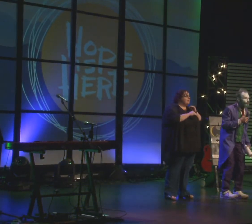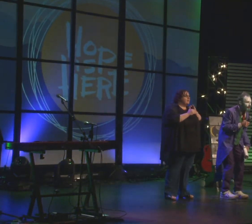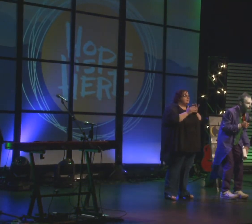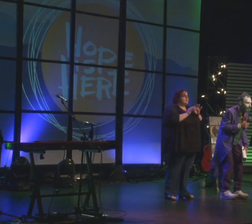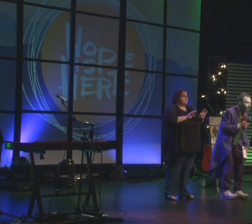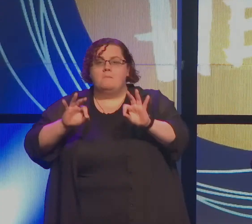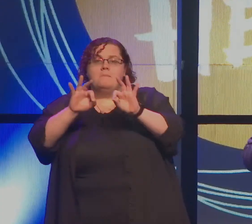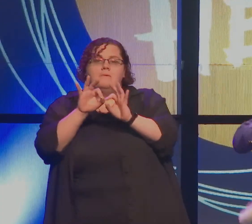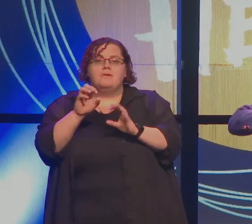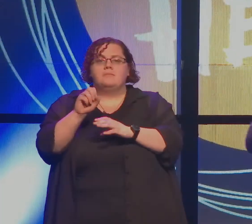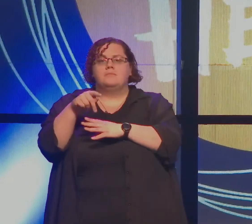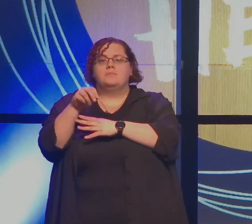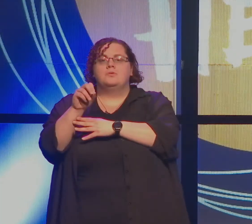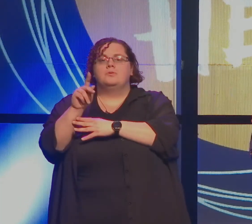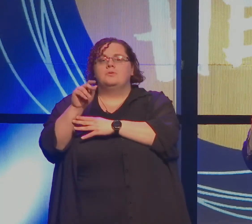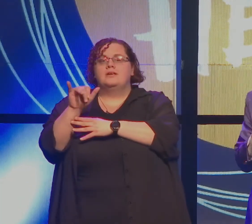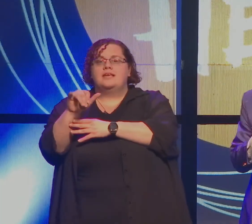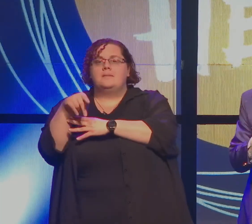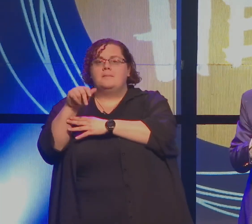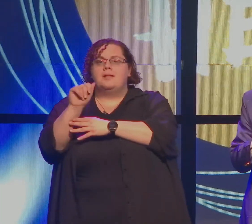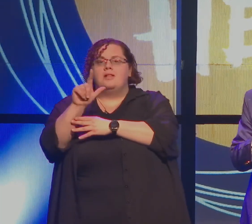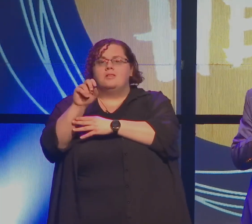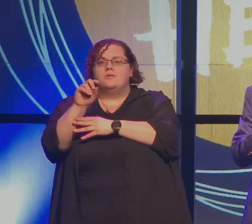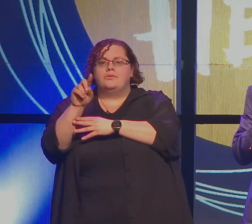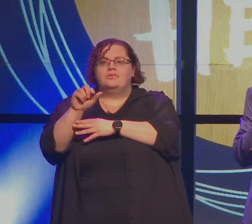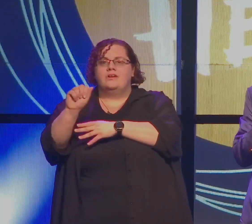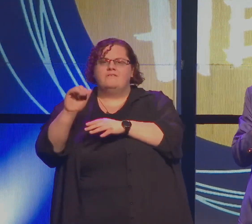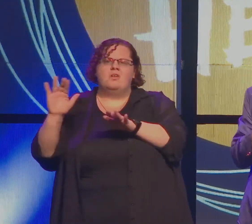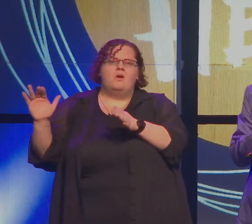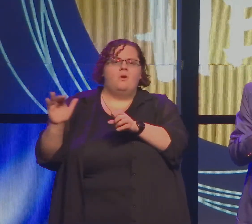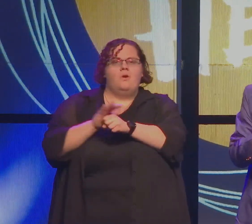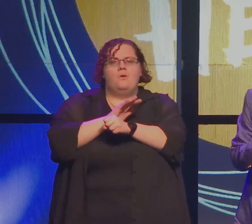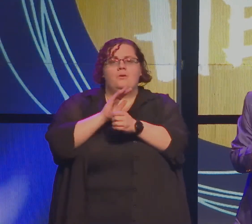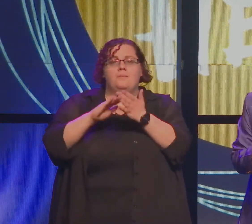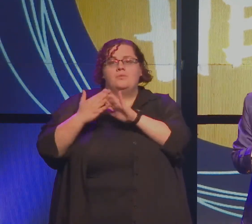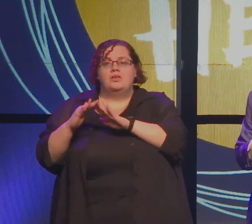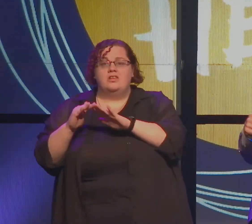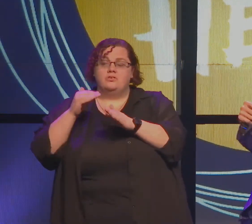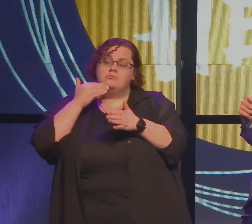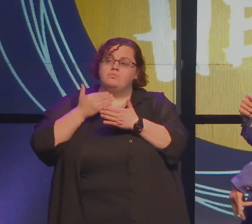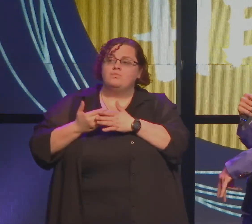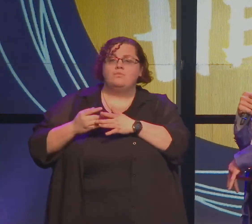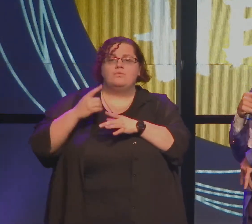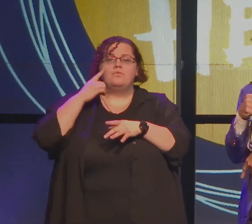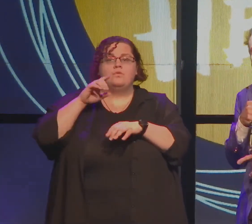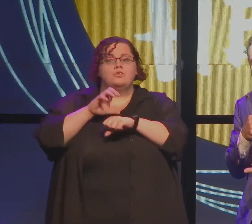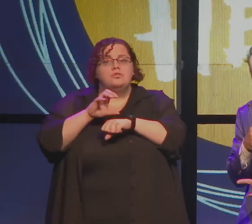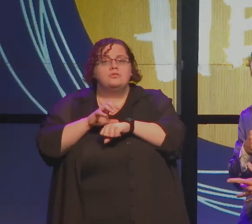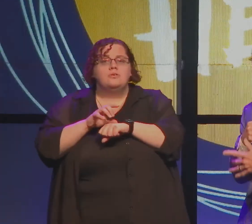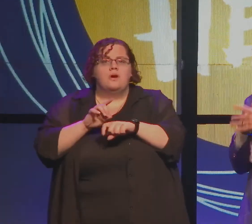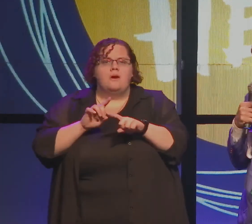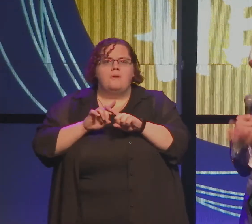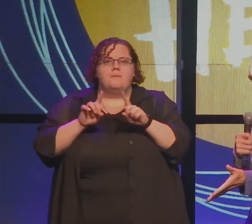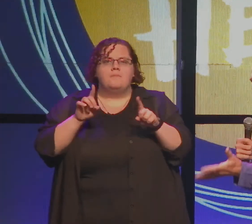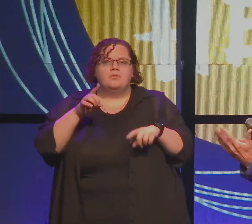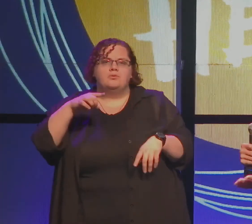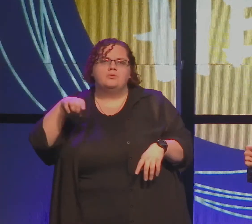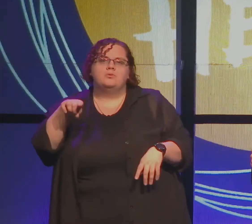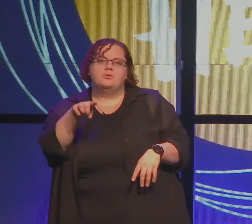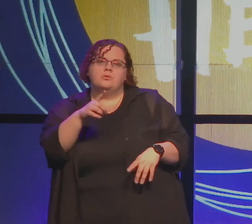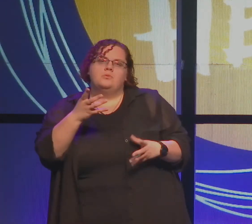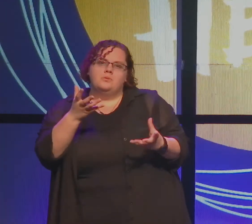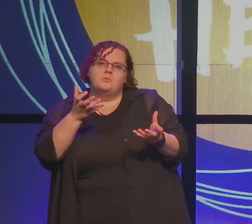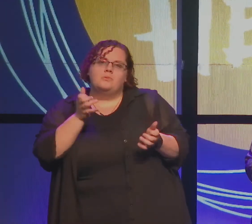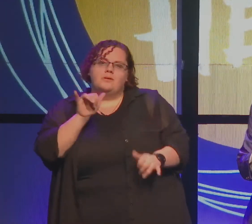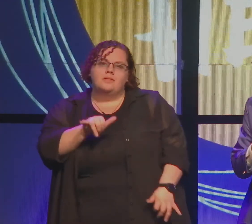important Spooky Palooza is for the whole community and how it's good for the church. But do you really